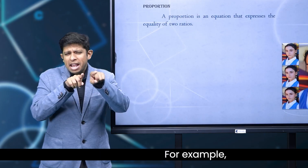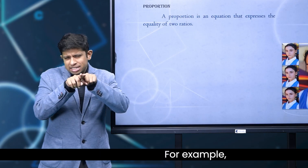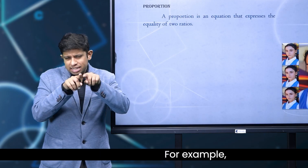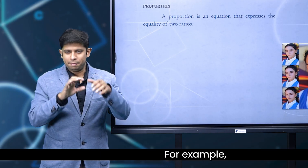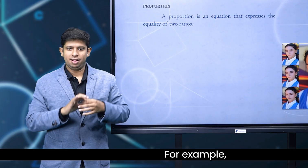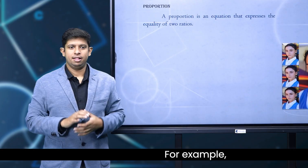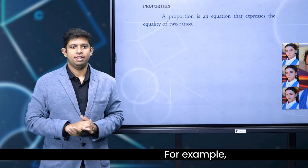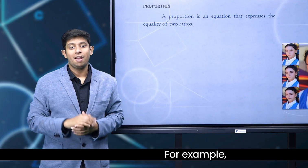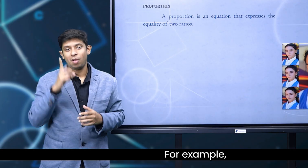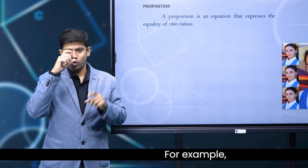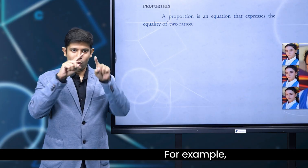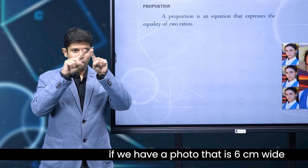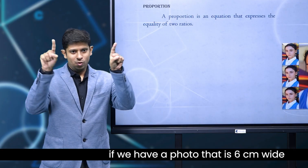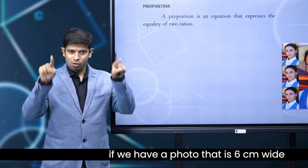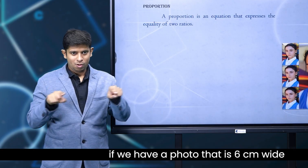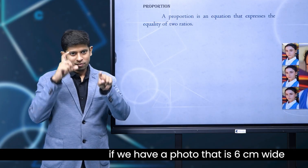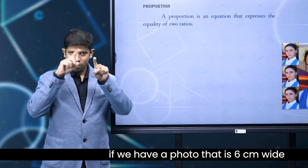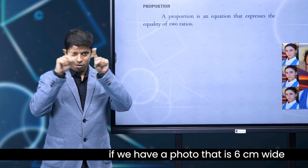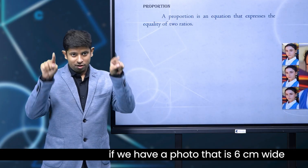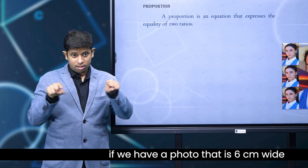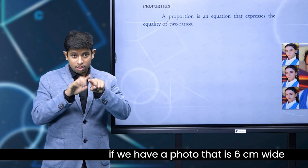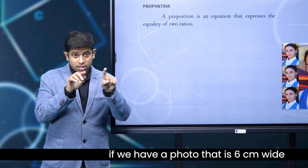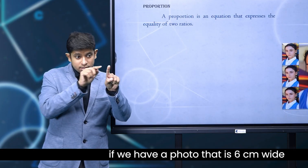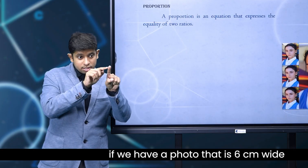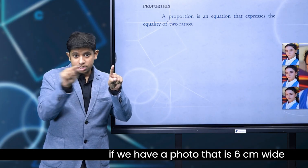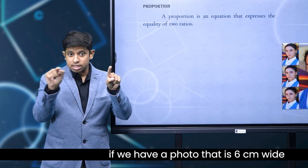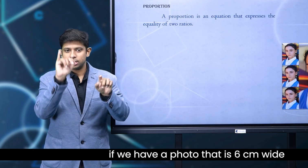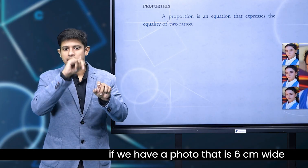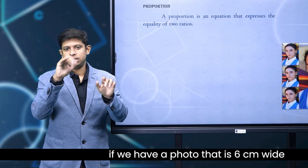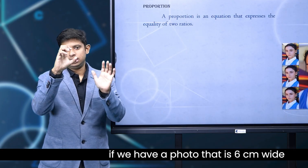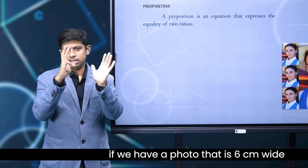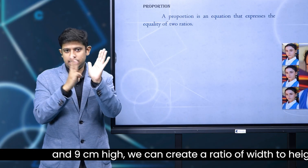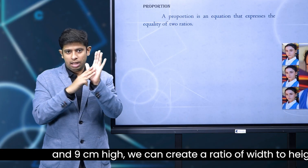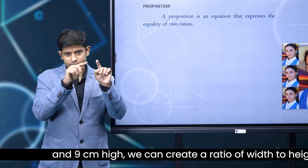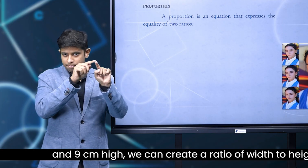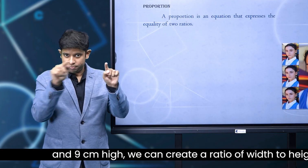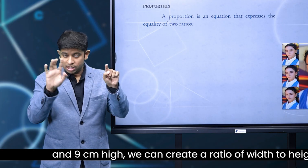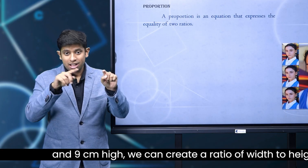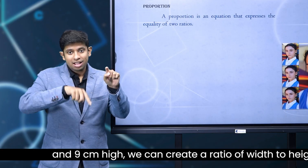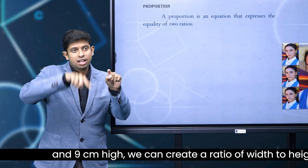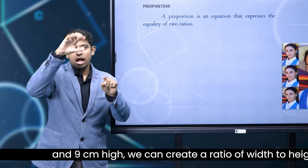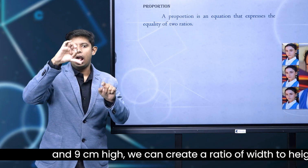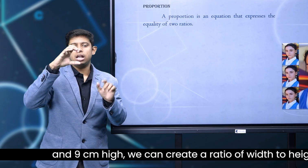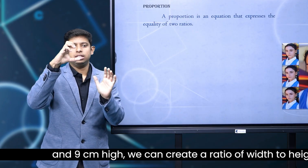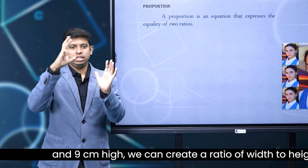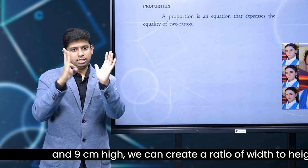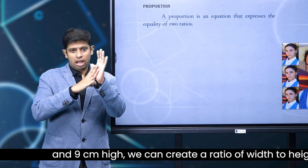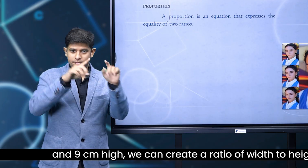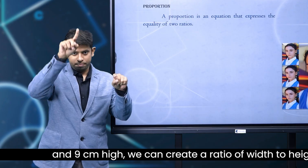For example, if we have a photo that is 6 cm wide and 9 cm high, we can create